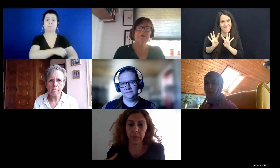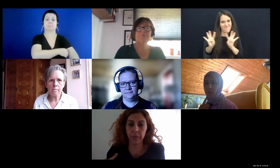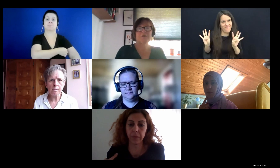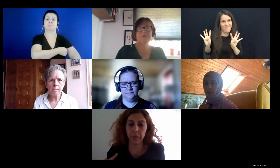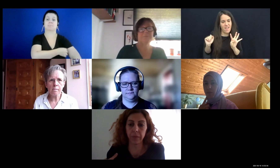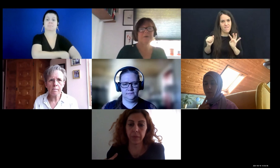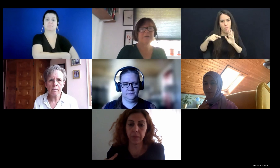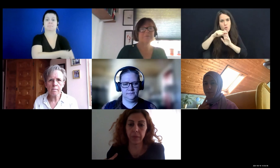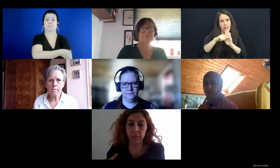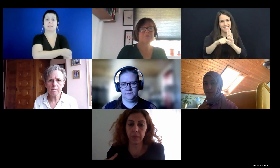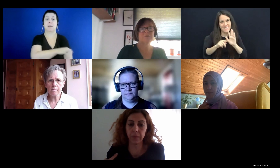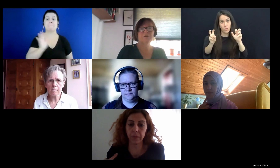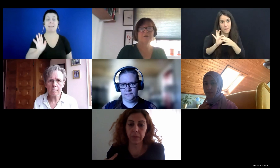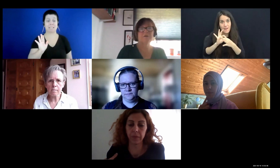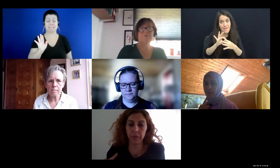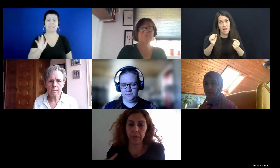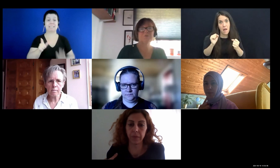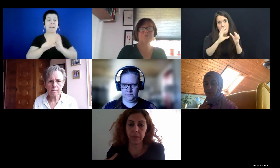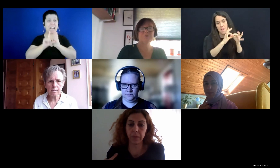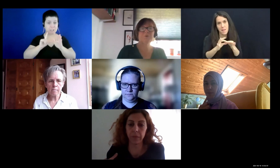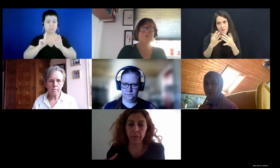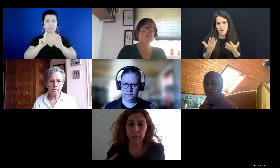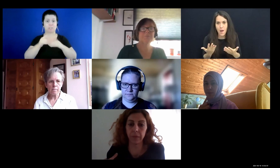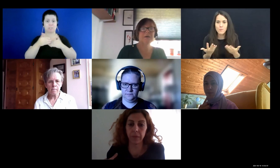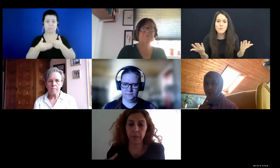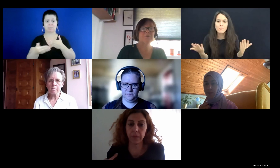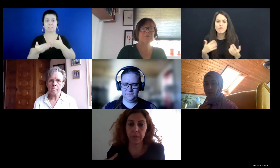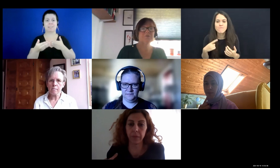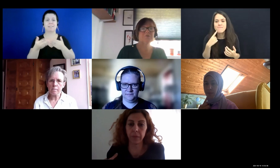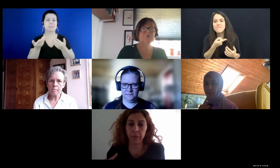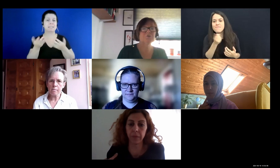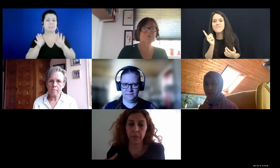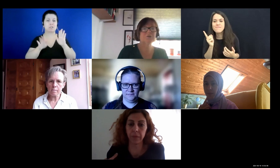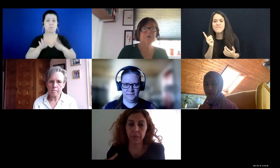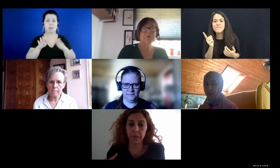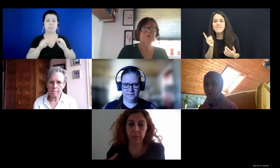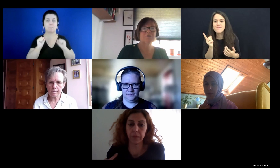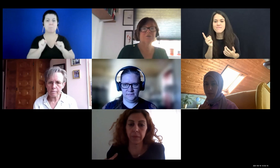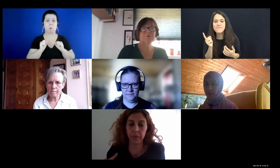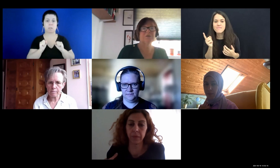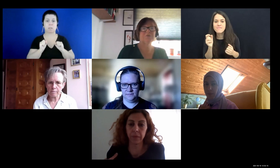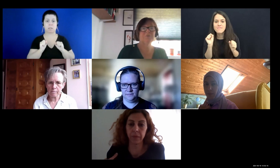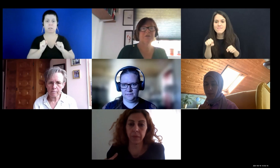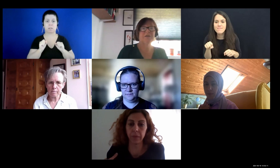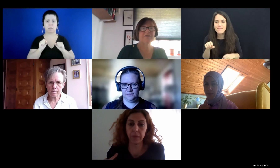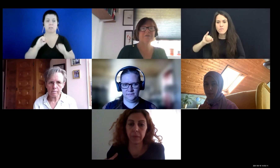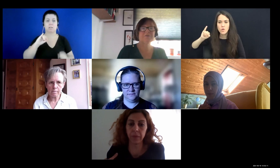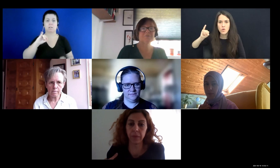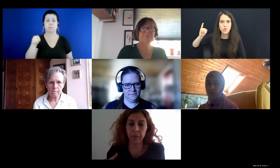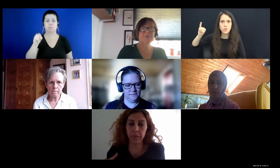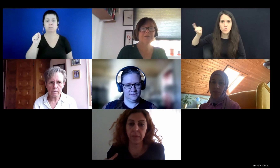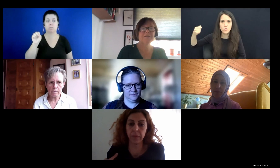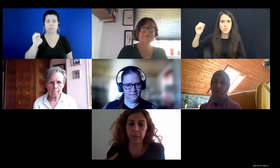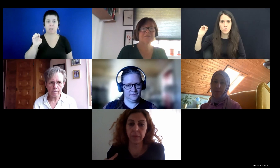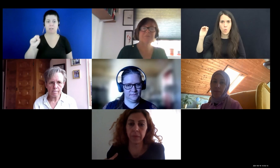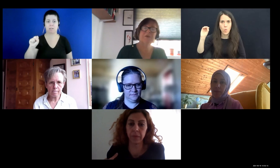go much further, perhaps not to put you on the spot, but perhaps we could introduce Josie Smits from the Netherlands.